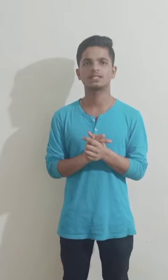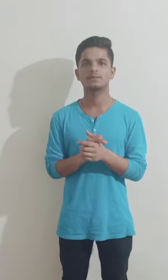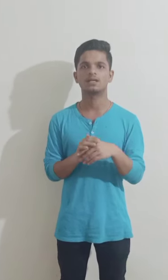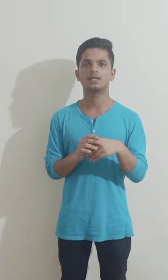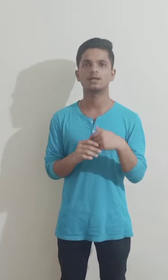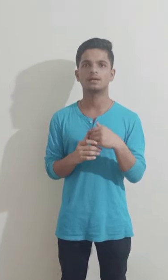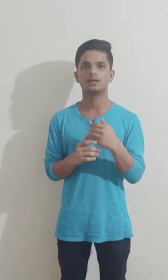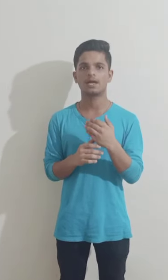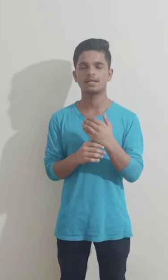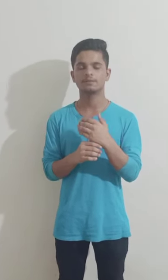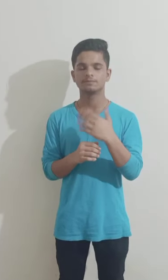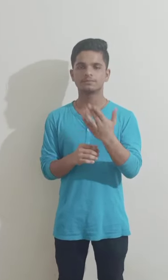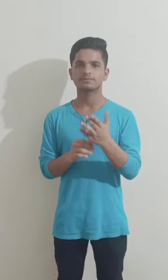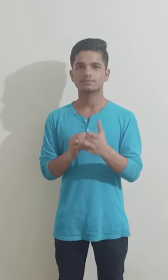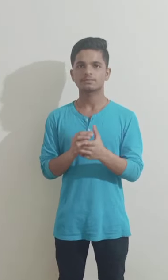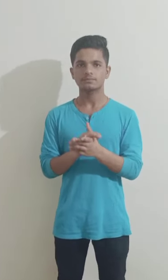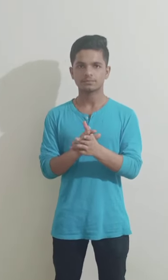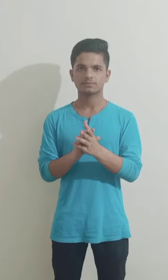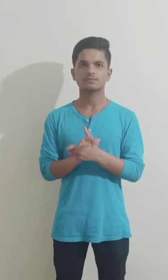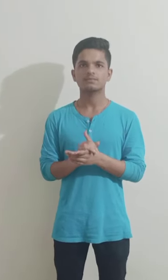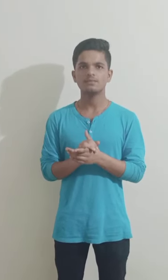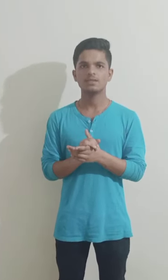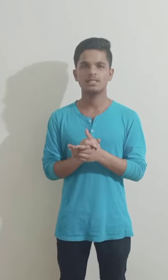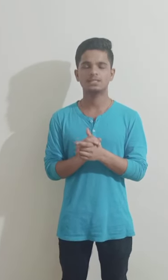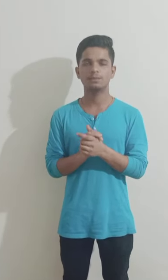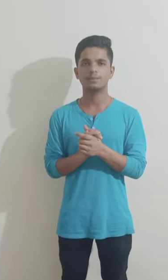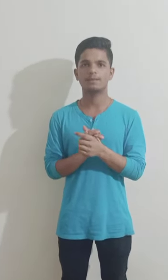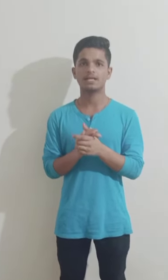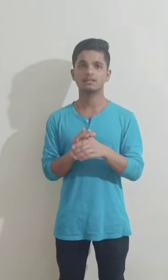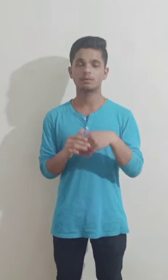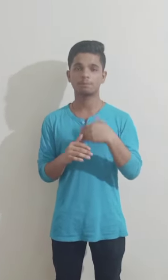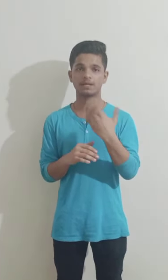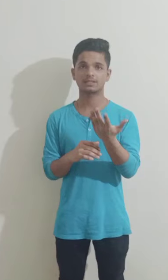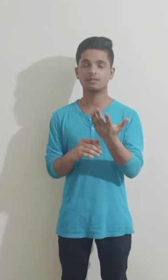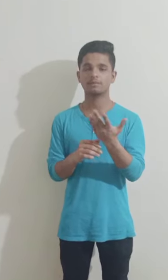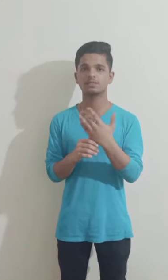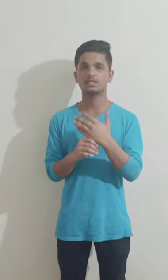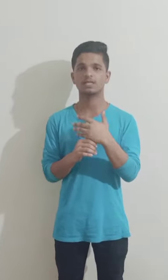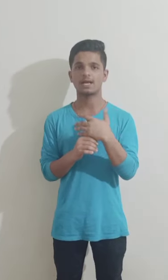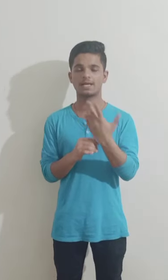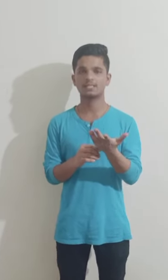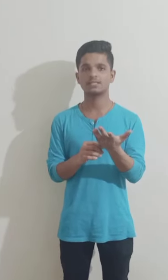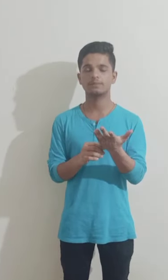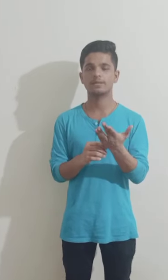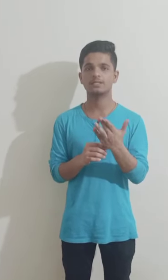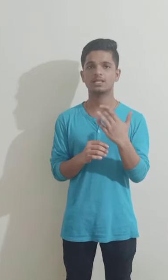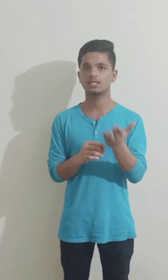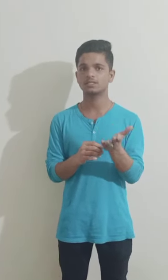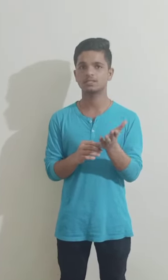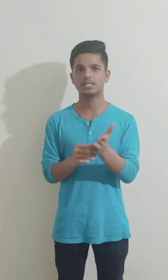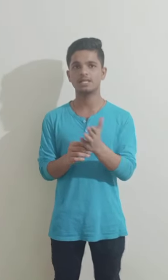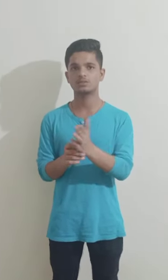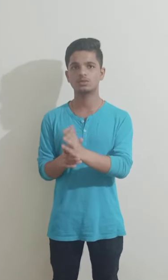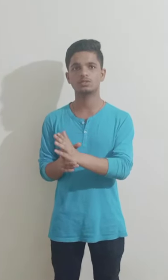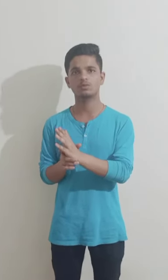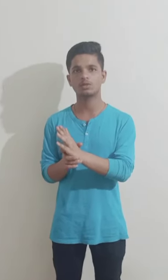and scp memory and further means another statement is string s2 is equal to hello.